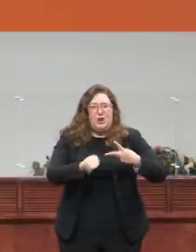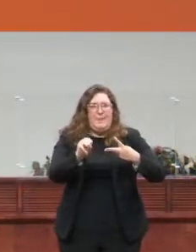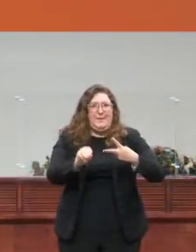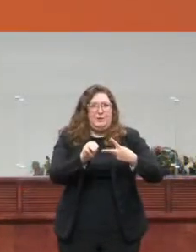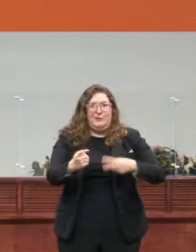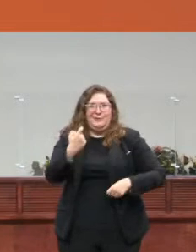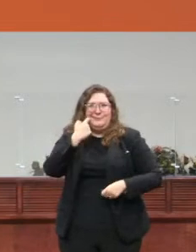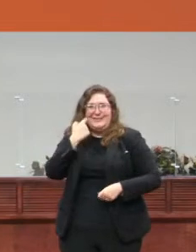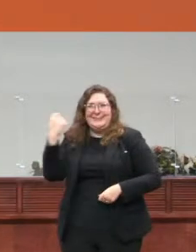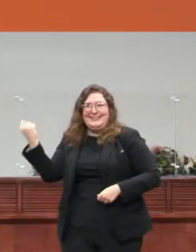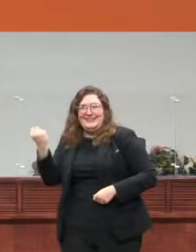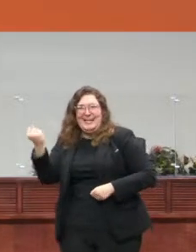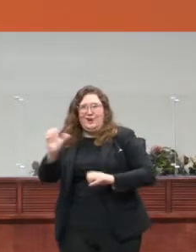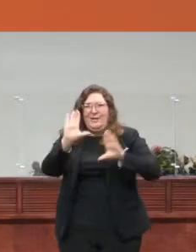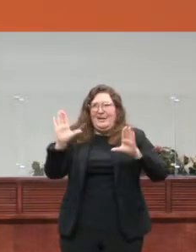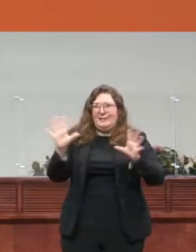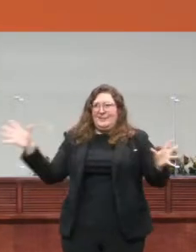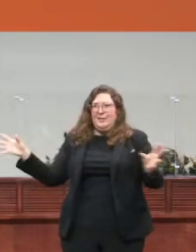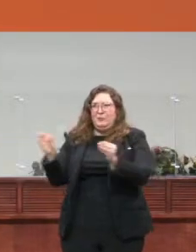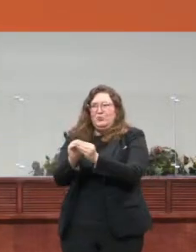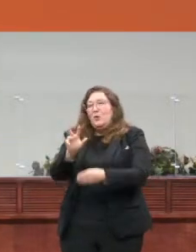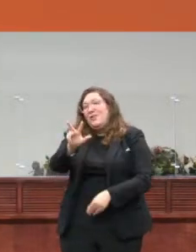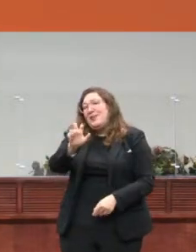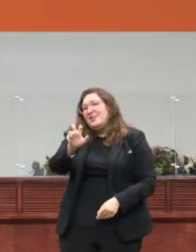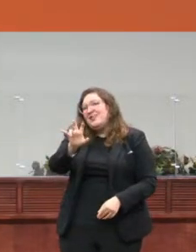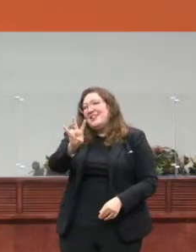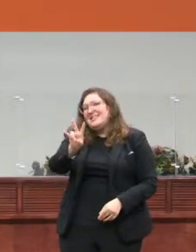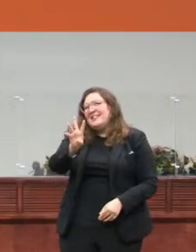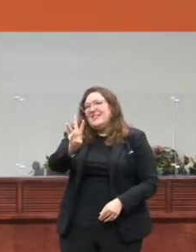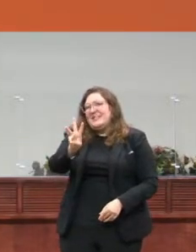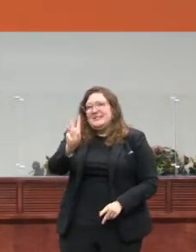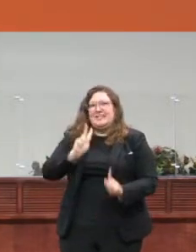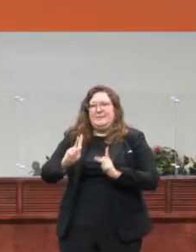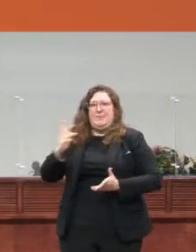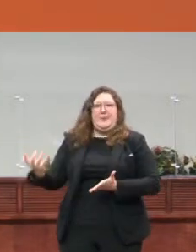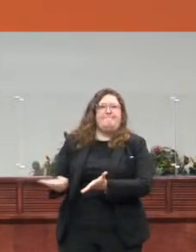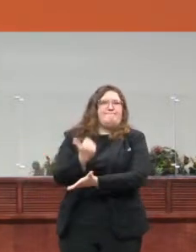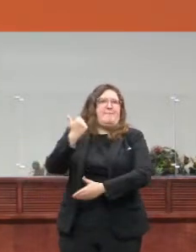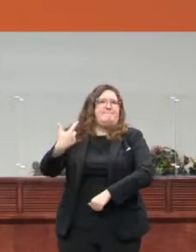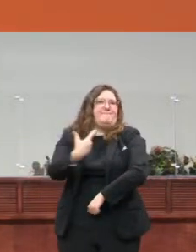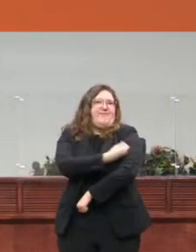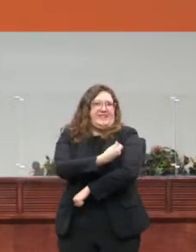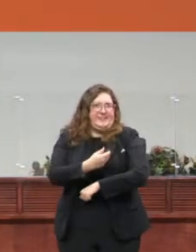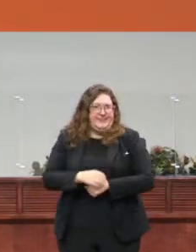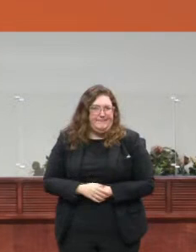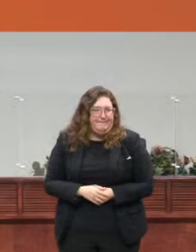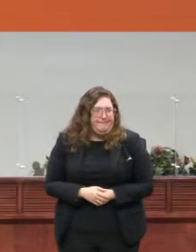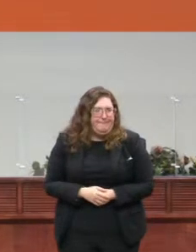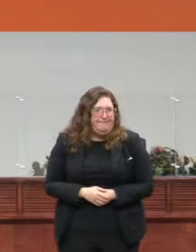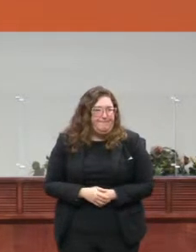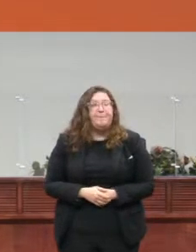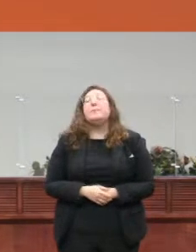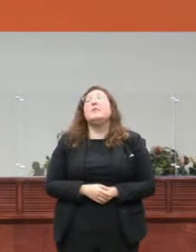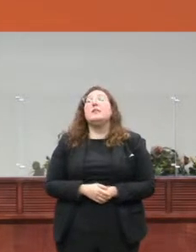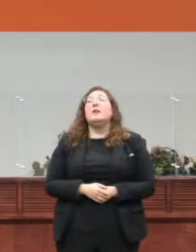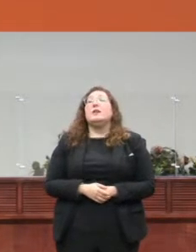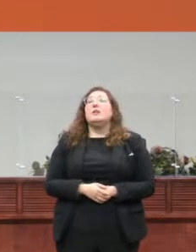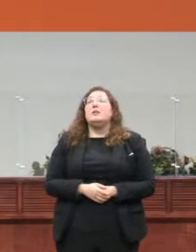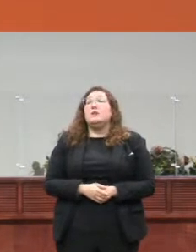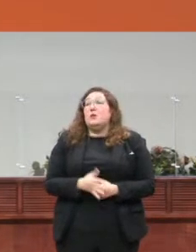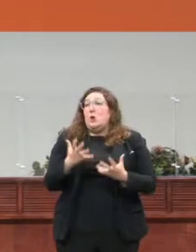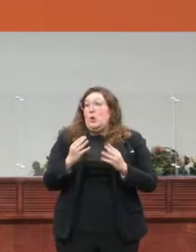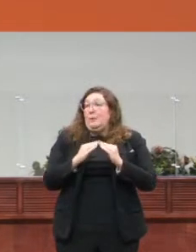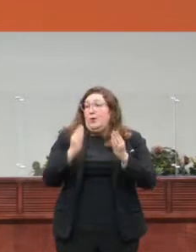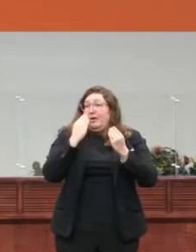Sunday, 376 individuals took advantage of the free vaccinations at that site. Again, you can get information